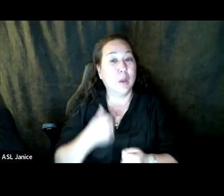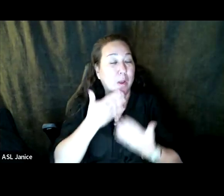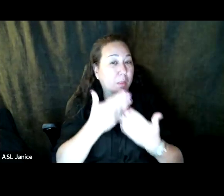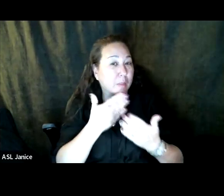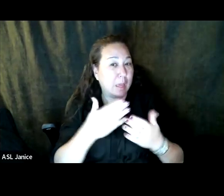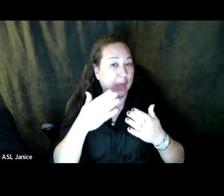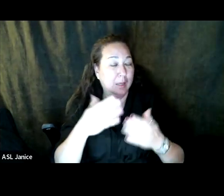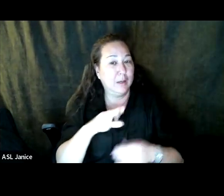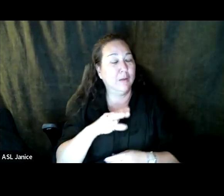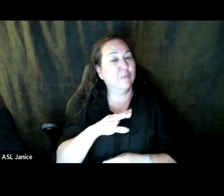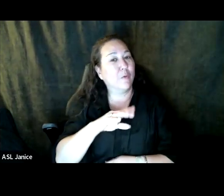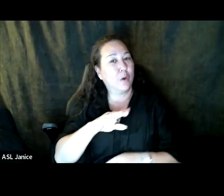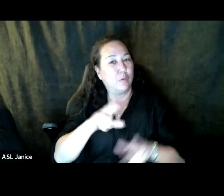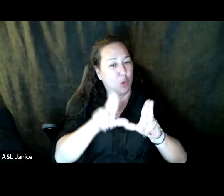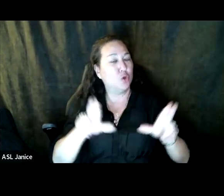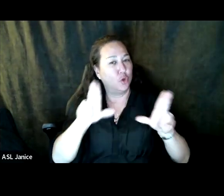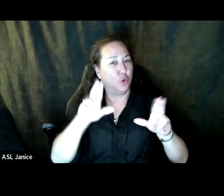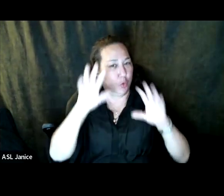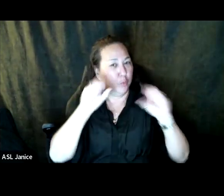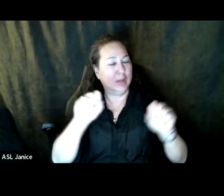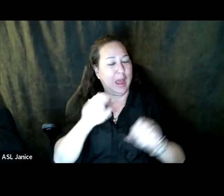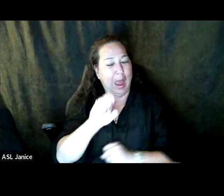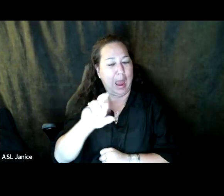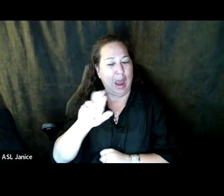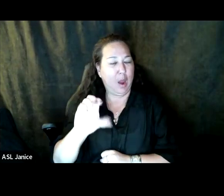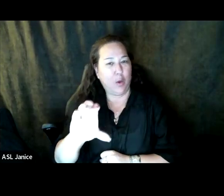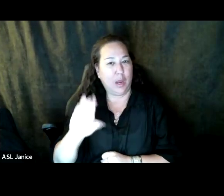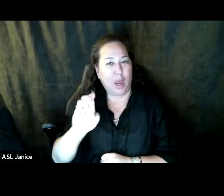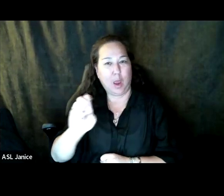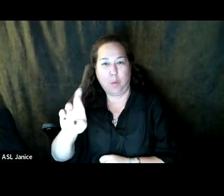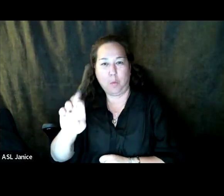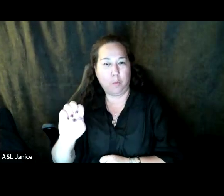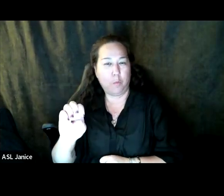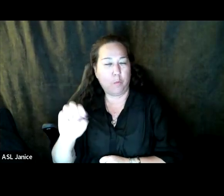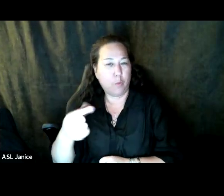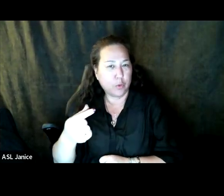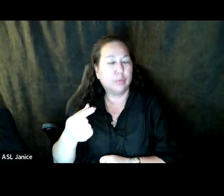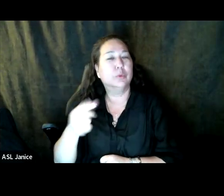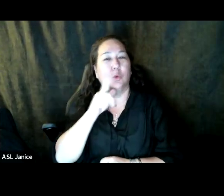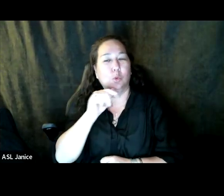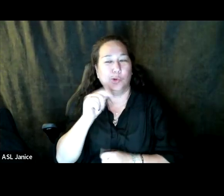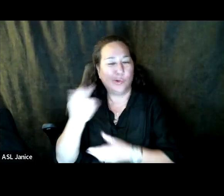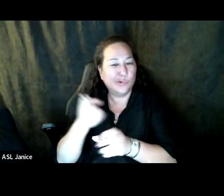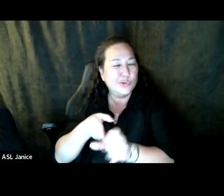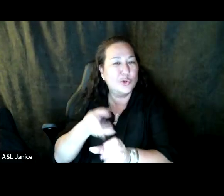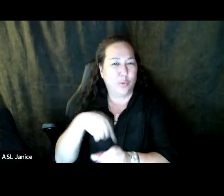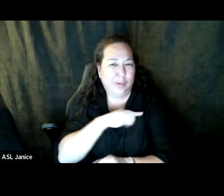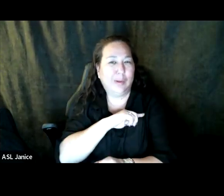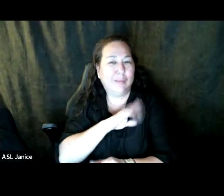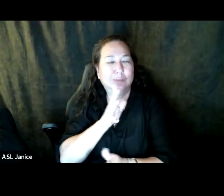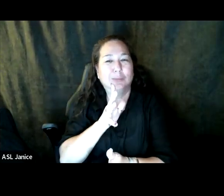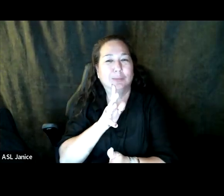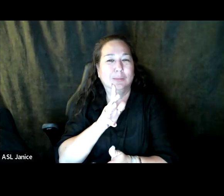Berg for joining us, and the many Boston City councilors and state elected officials who really spread out across